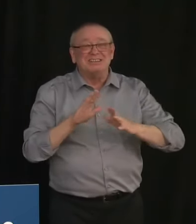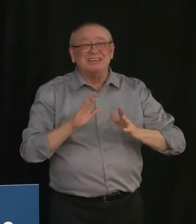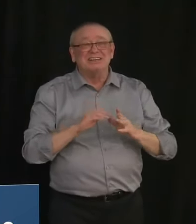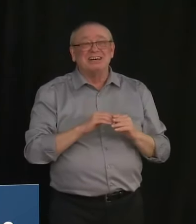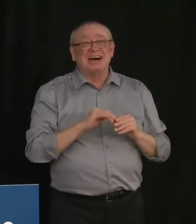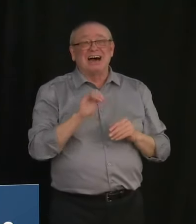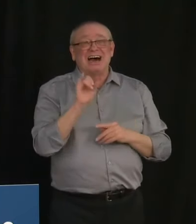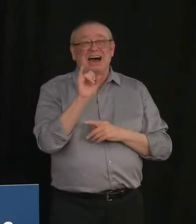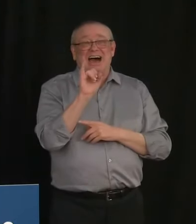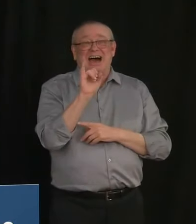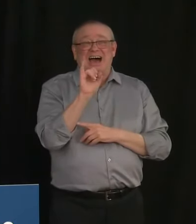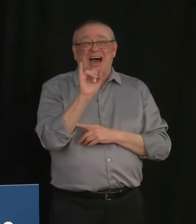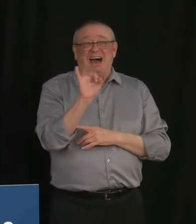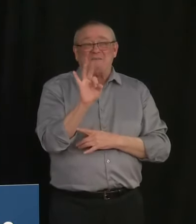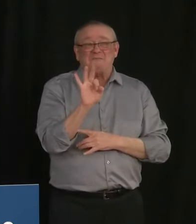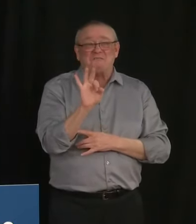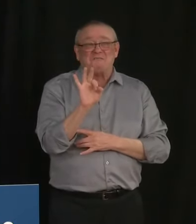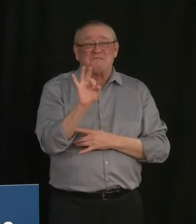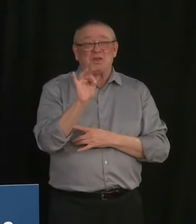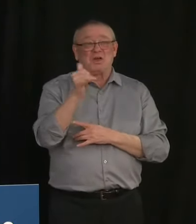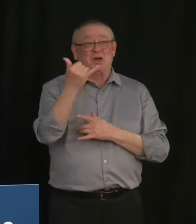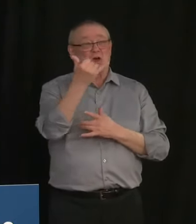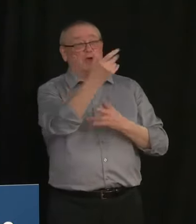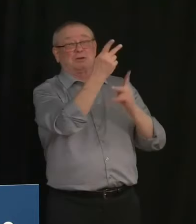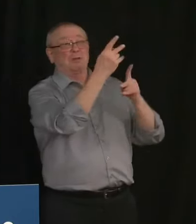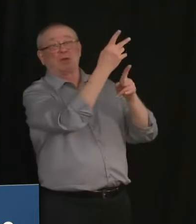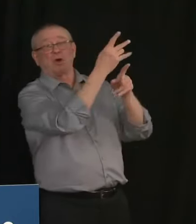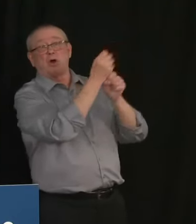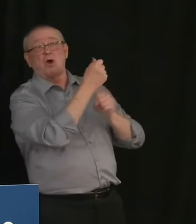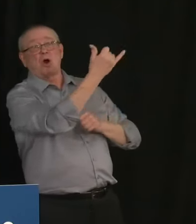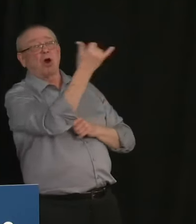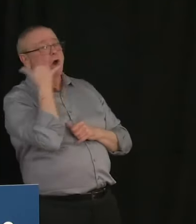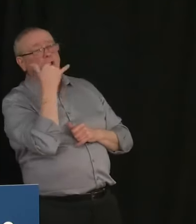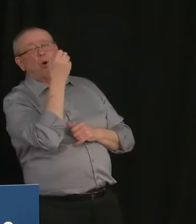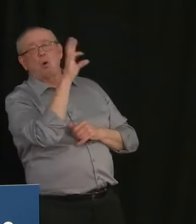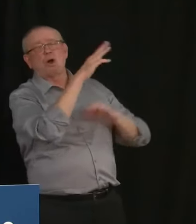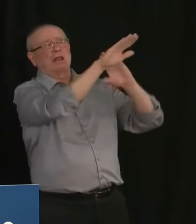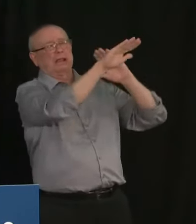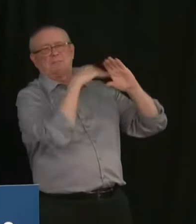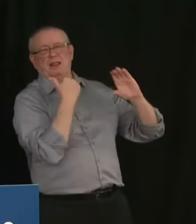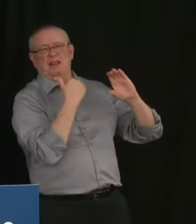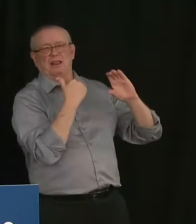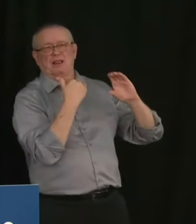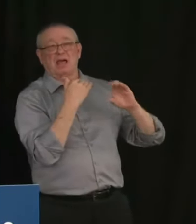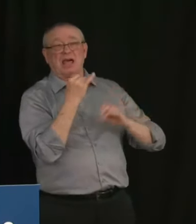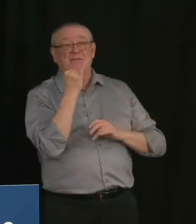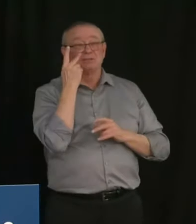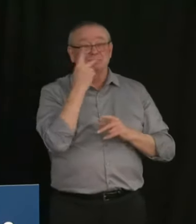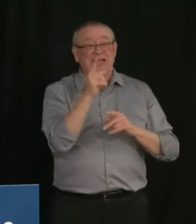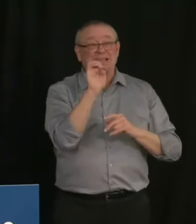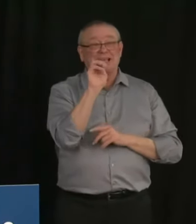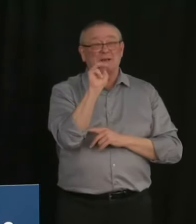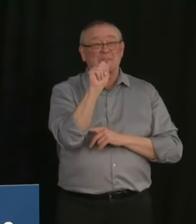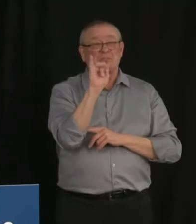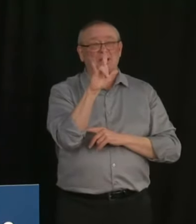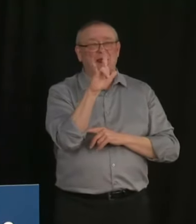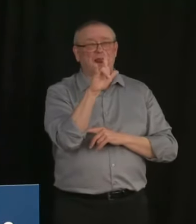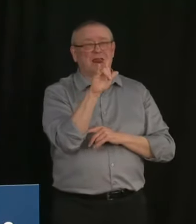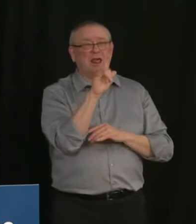the eligibility notification is often going out by email. So if there are healthcare workers who are getting those notifications and they know that they don't